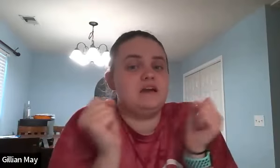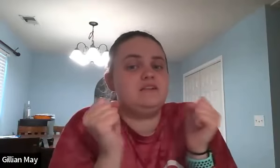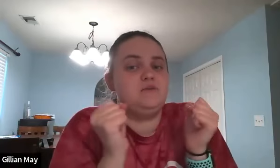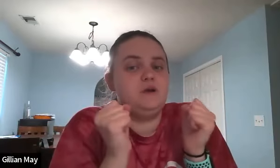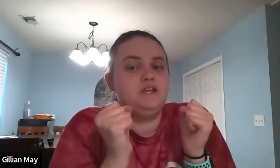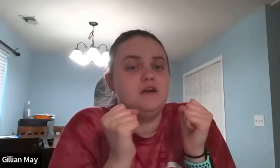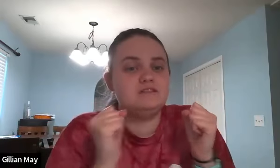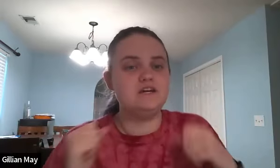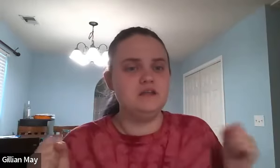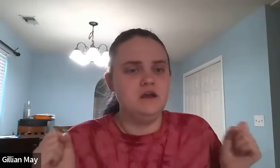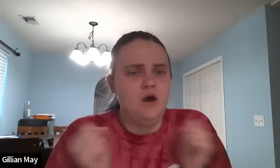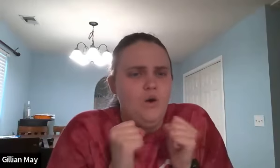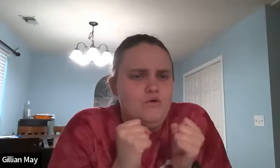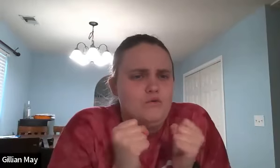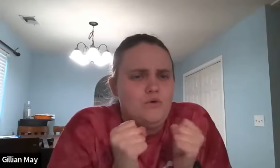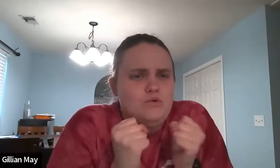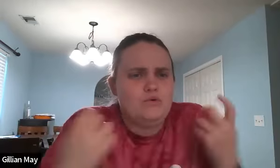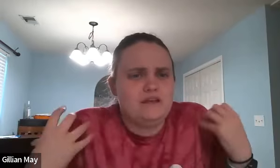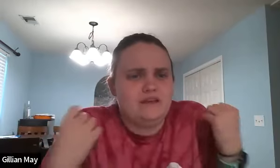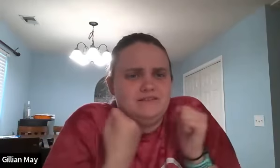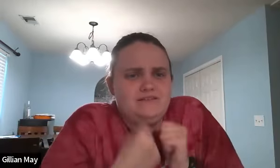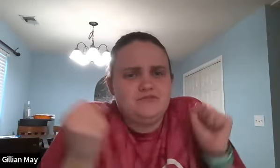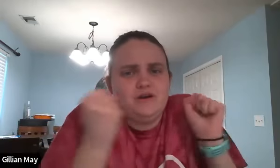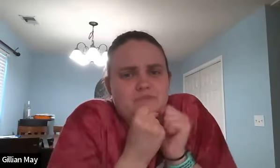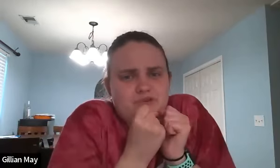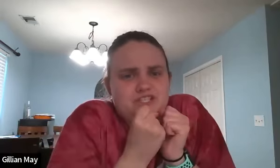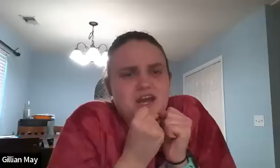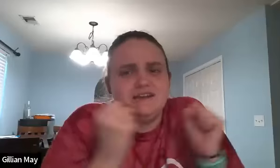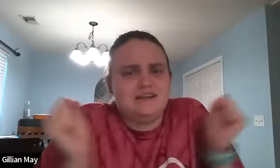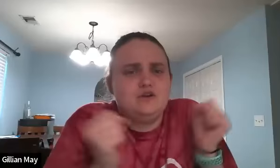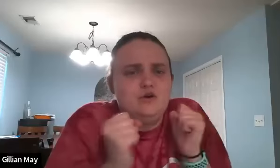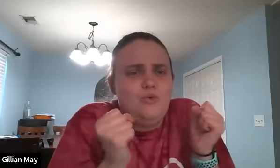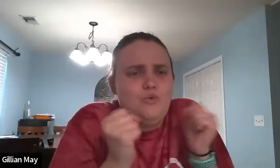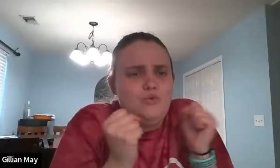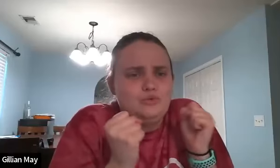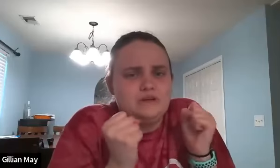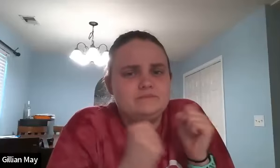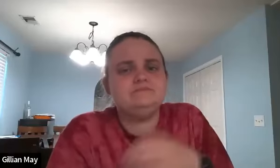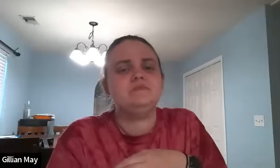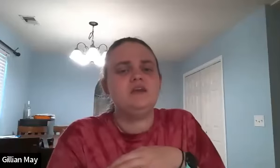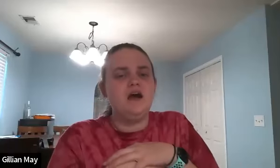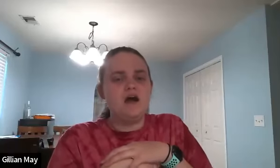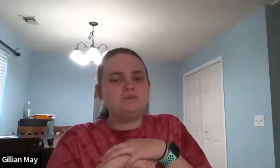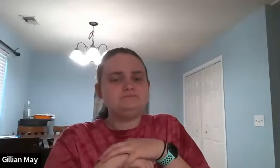act like when you're outside and you're like, oh, like cover up with the jacket, cold.